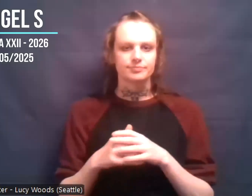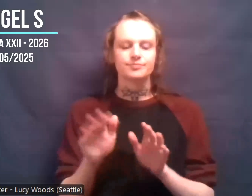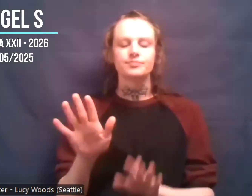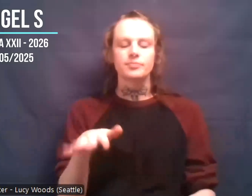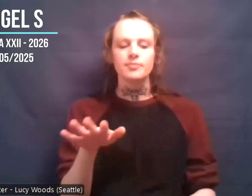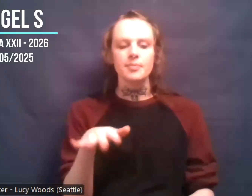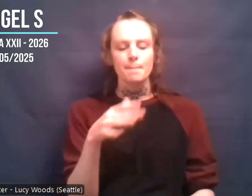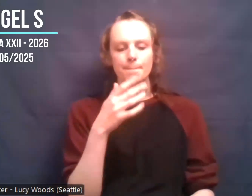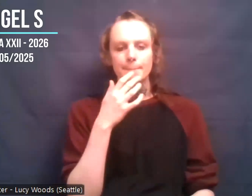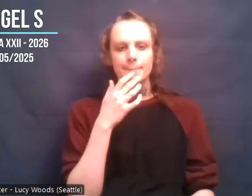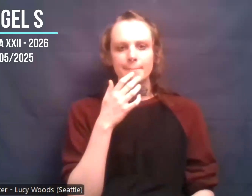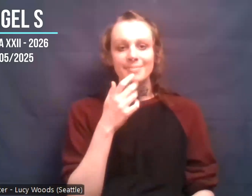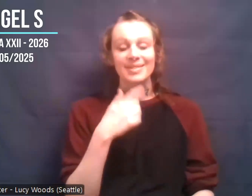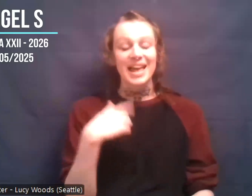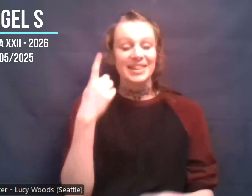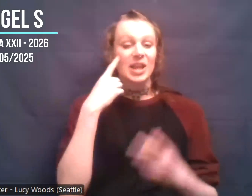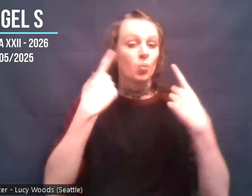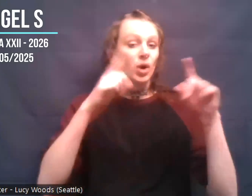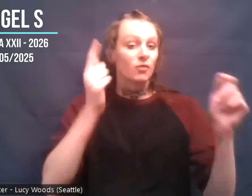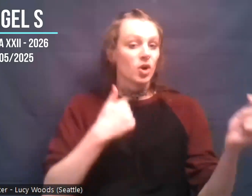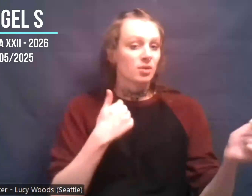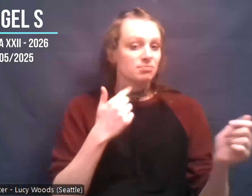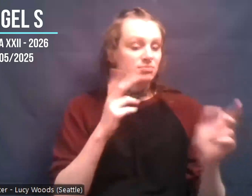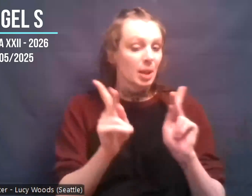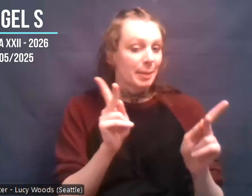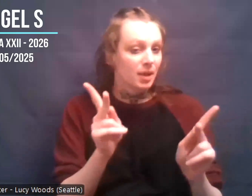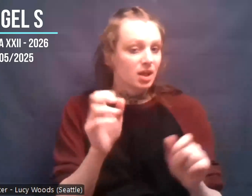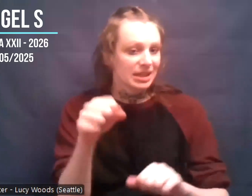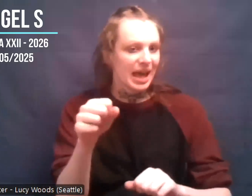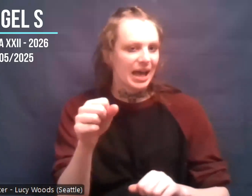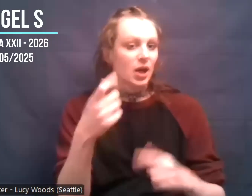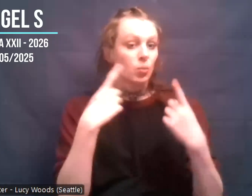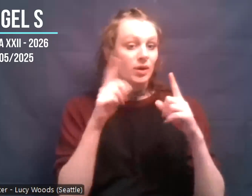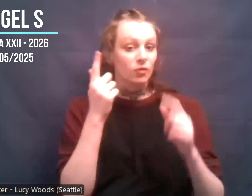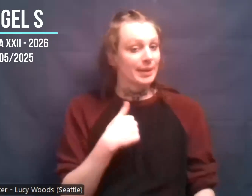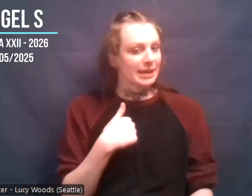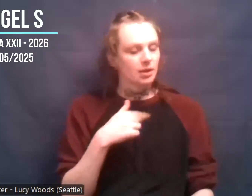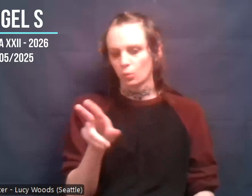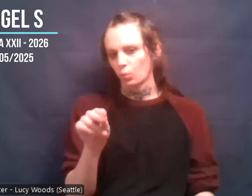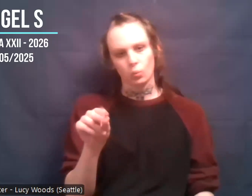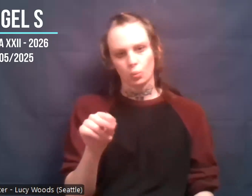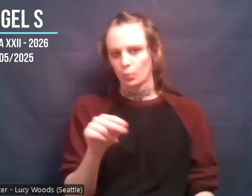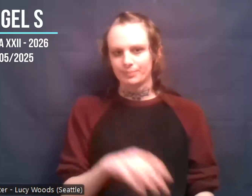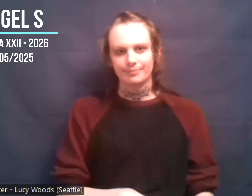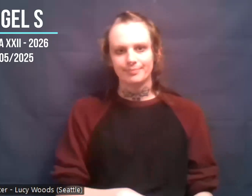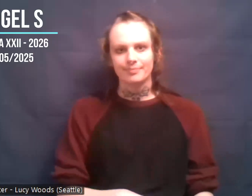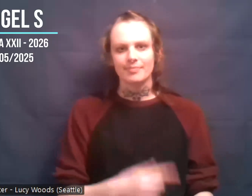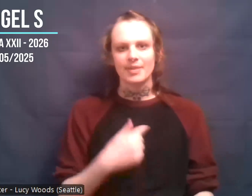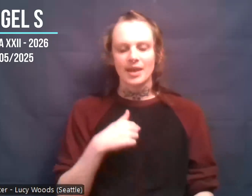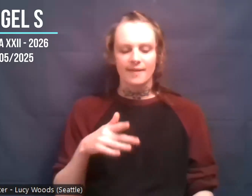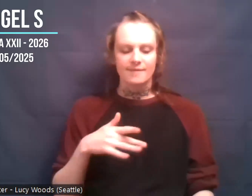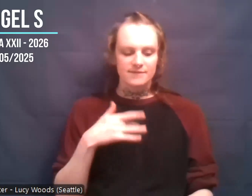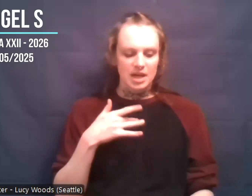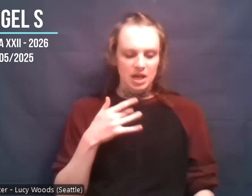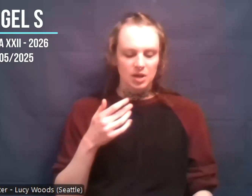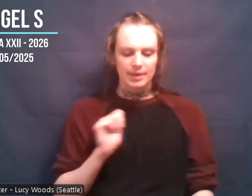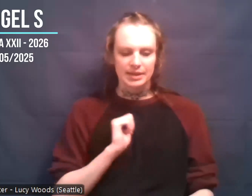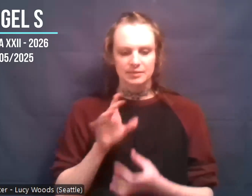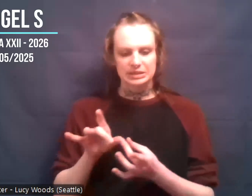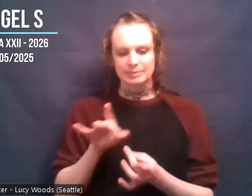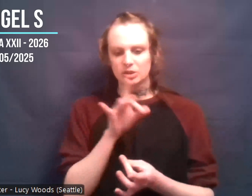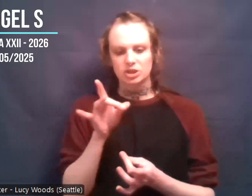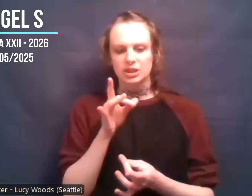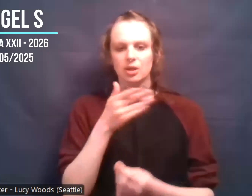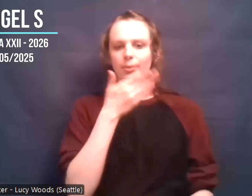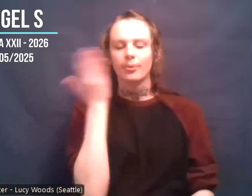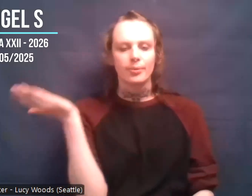I think that they work for people, but they were not working for me. And I felt myself spiritually bankrupt all over again and having those negative